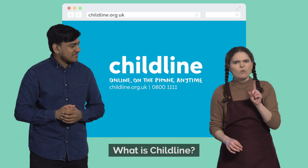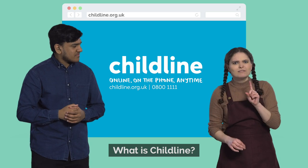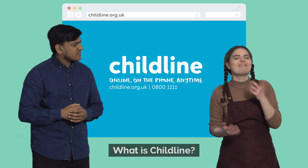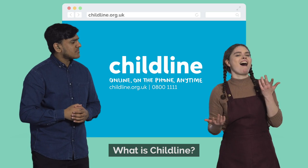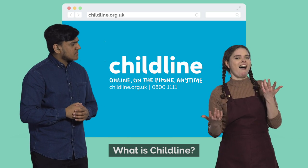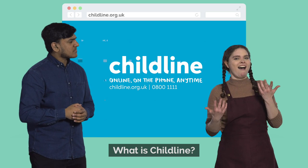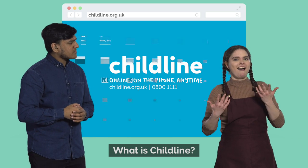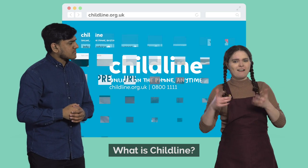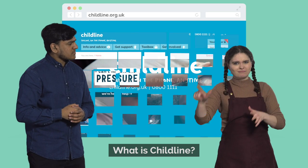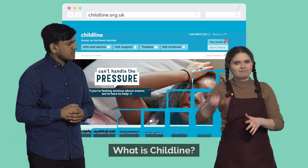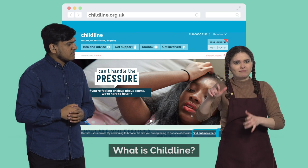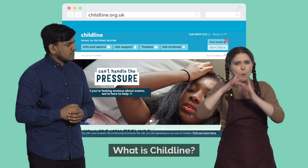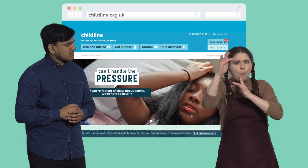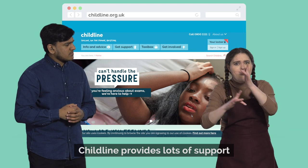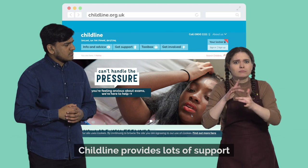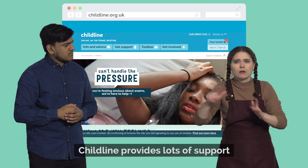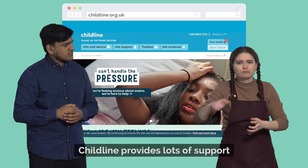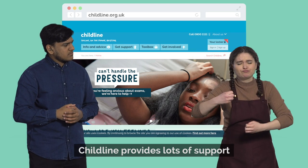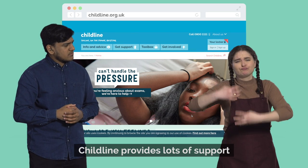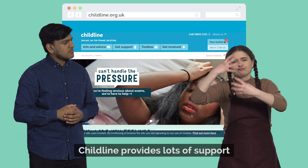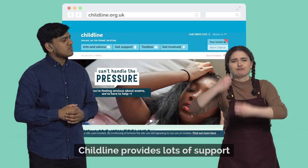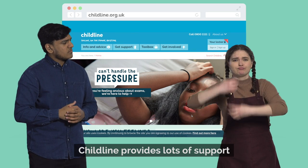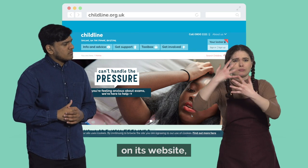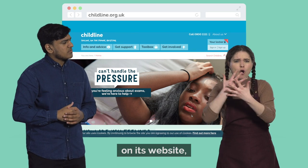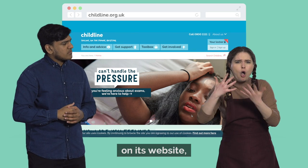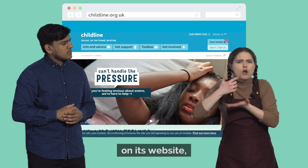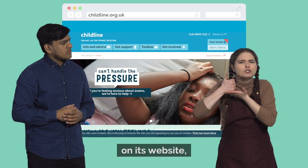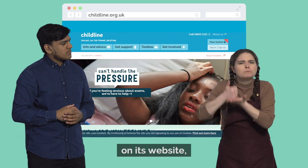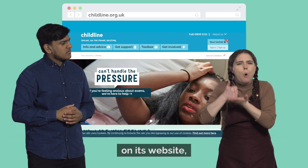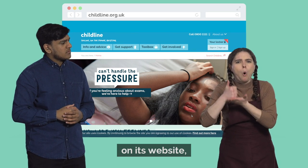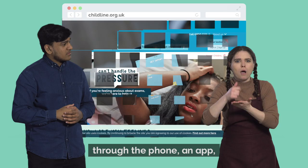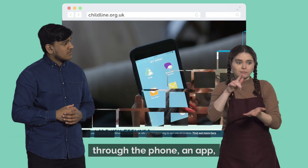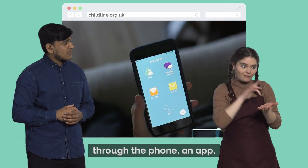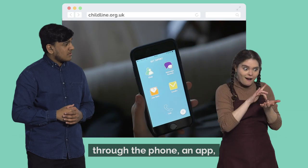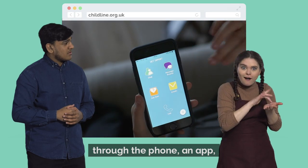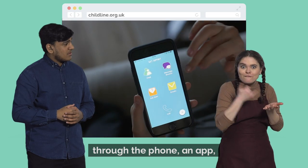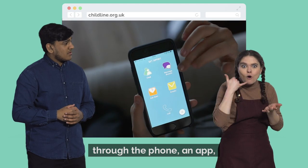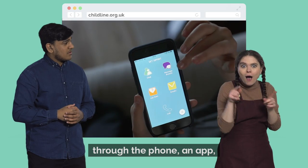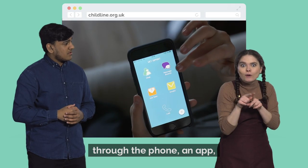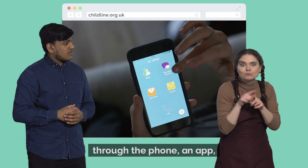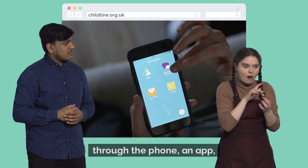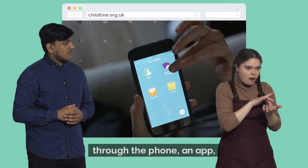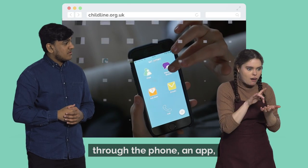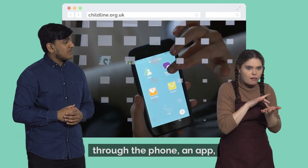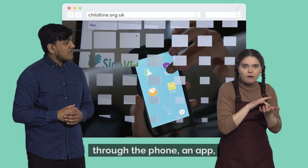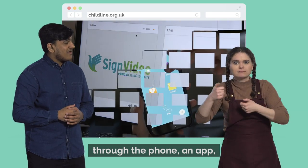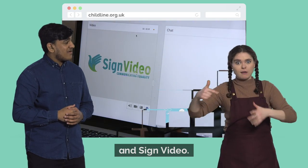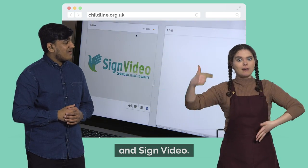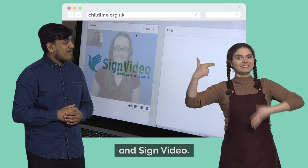What is Childline? Childline provides lots of support on its website through the phone, an app and sign